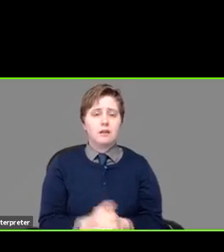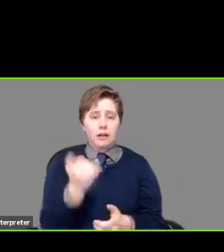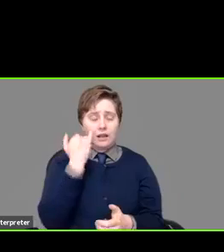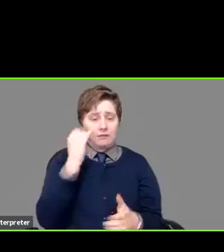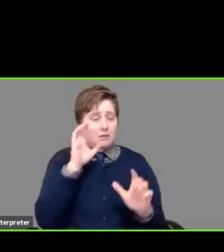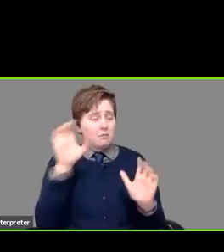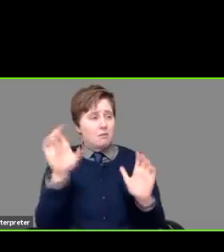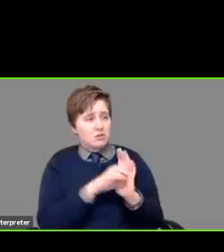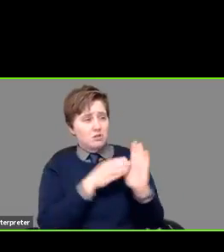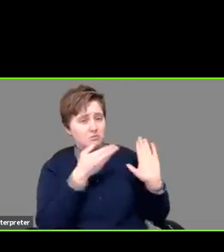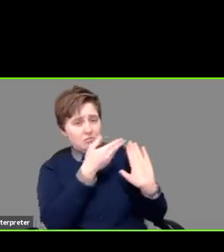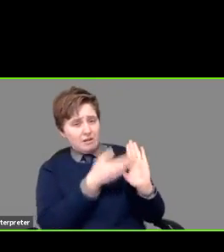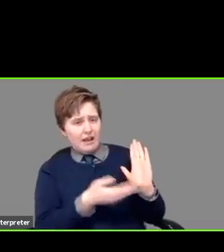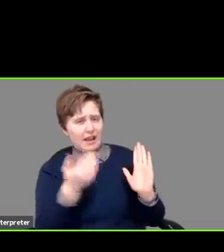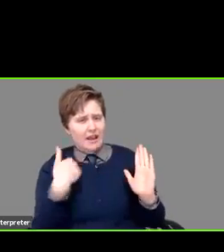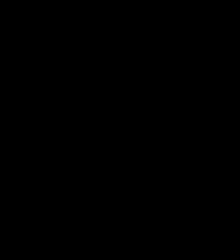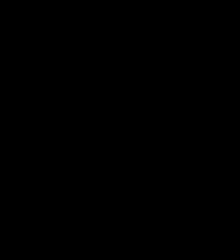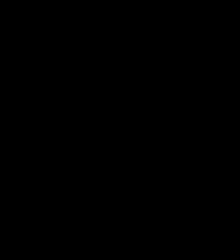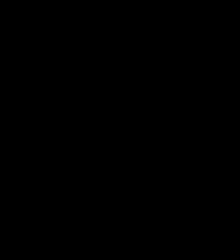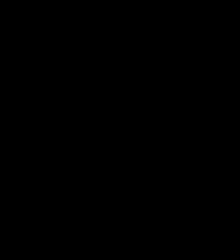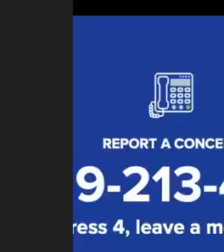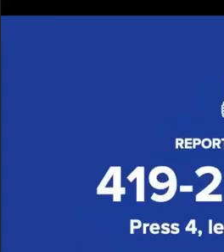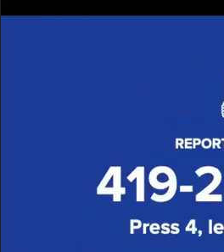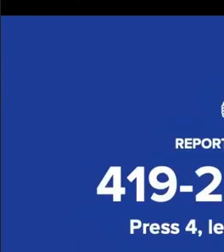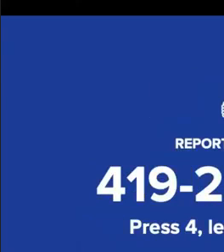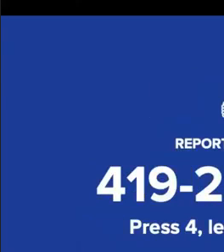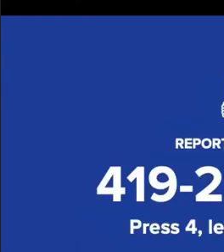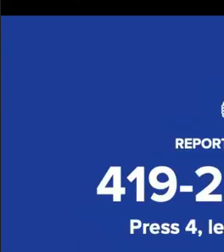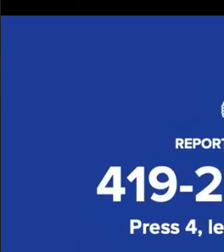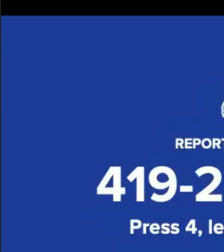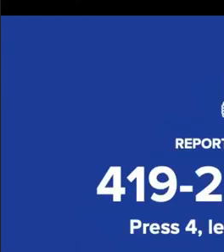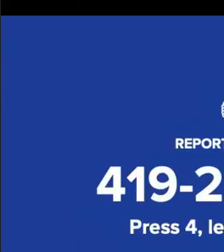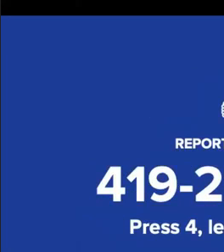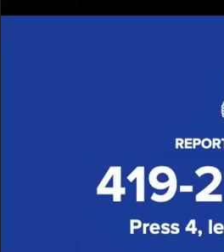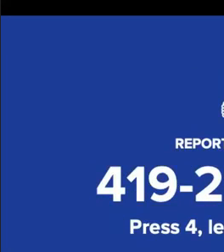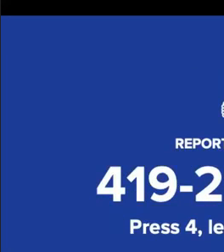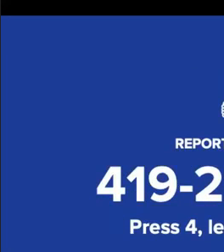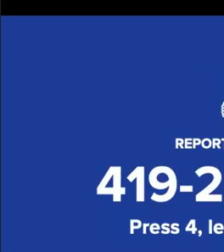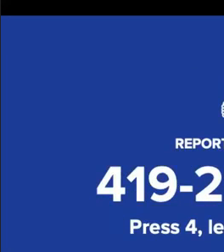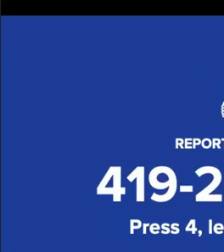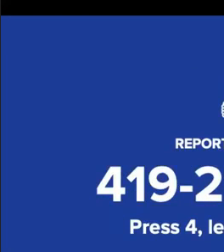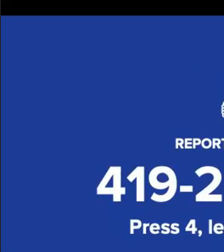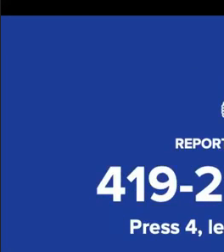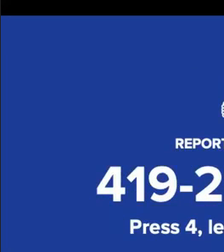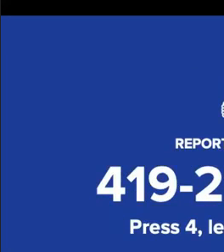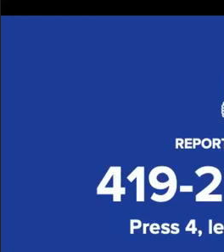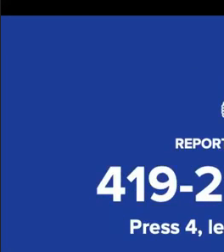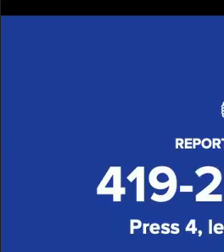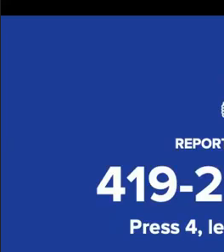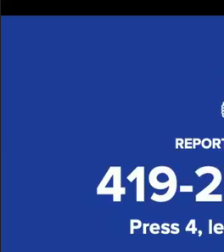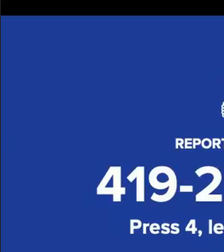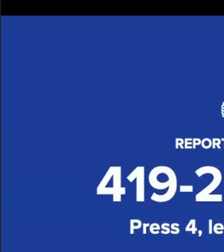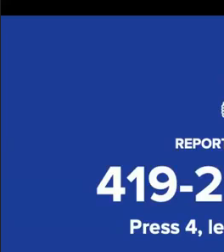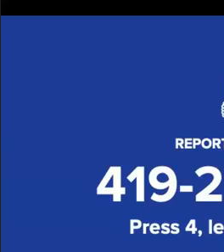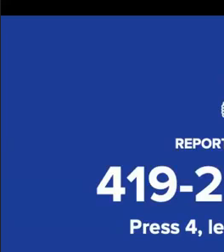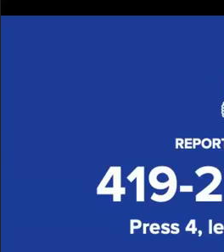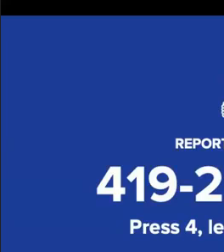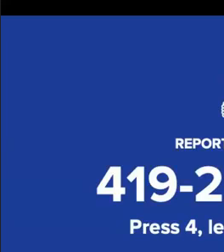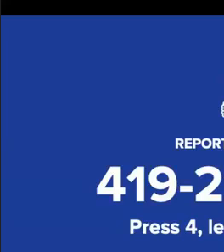up there, I think there's a number that we can call. Here we go. And again,